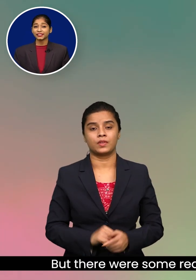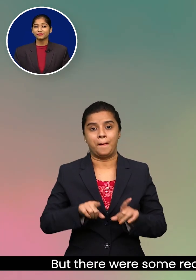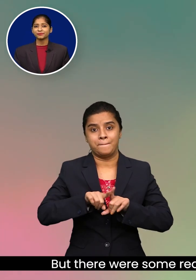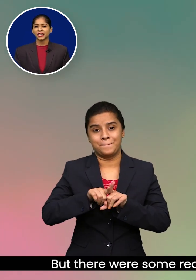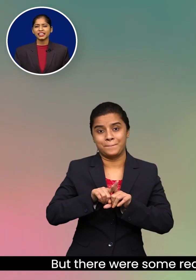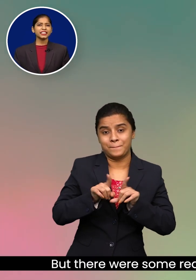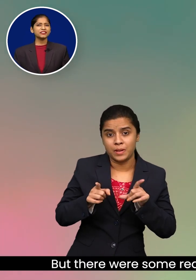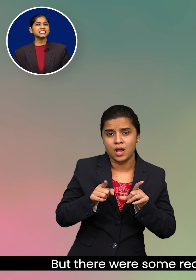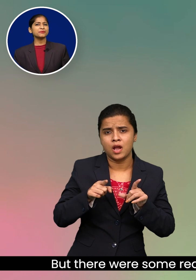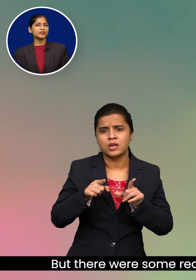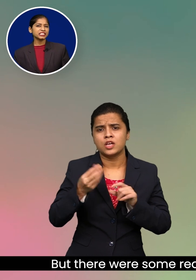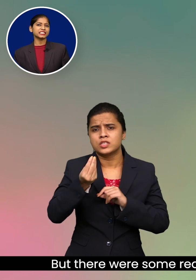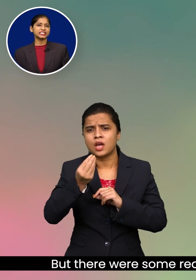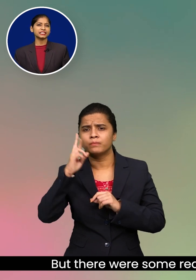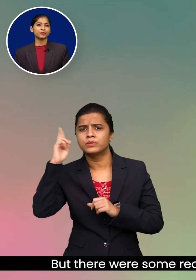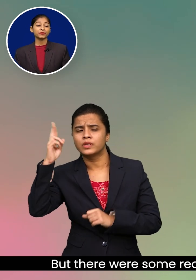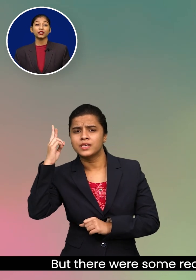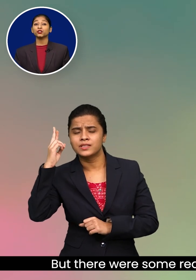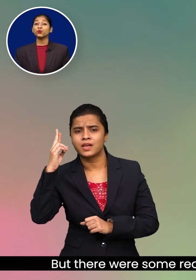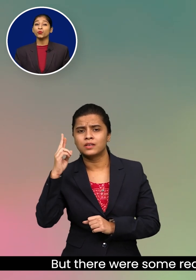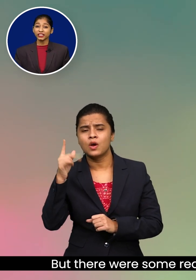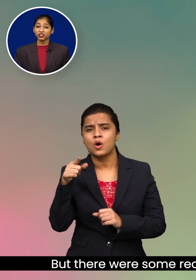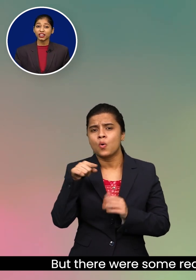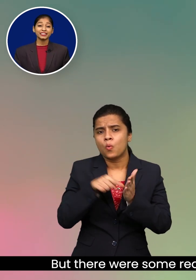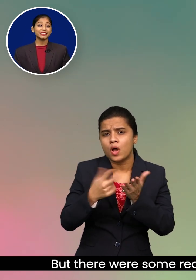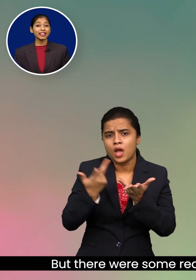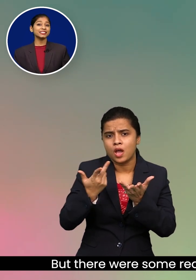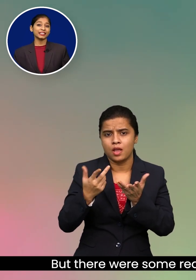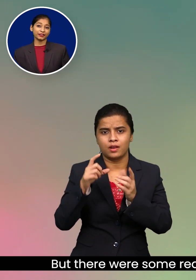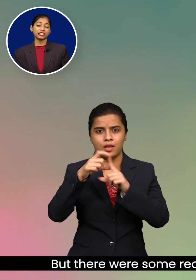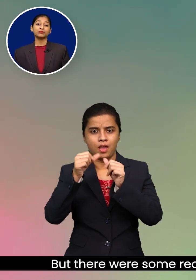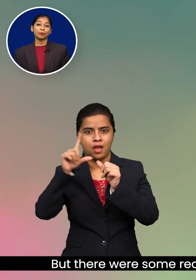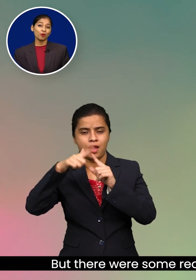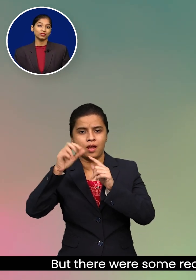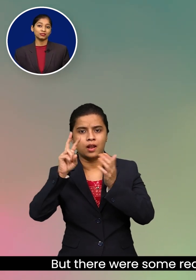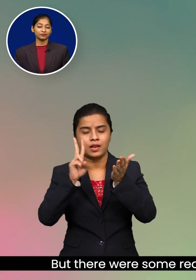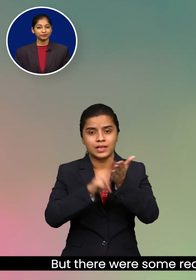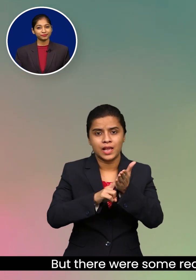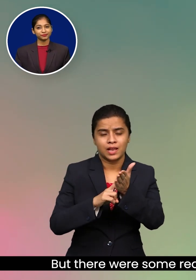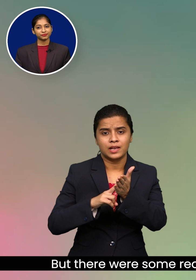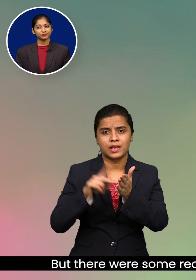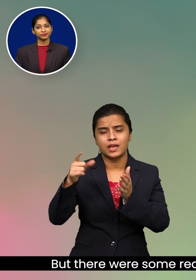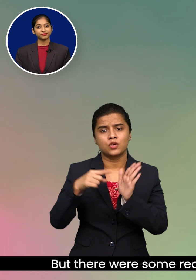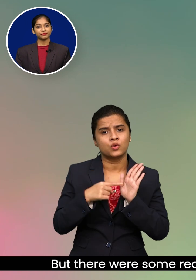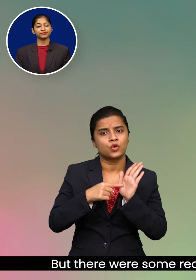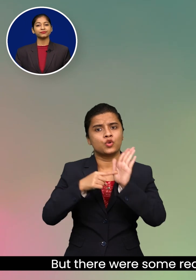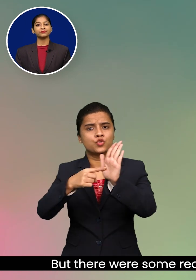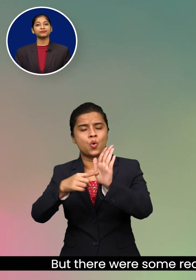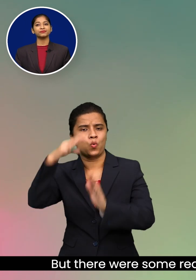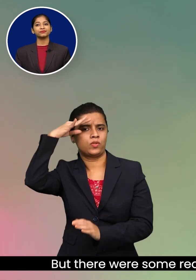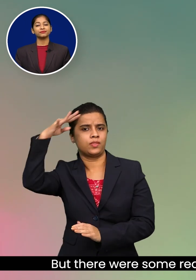But there were some reasons due to which Dalton gave his proposal.